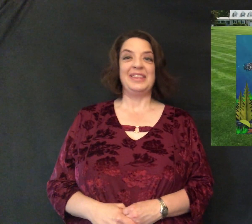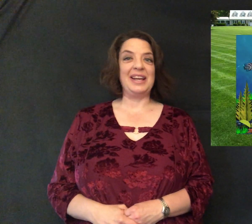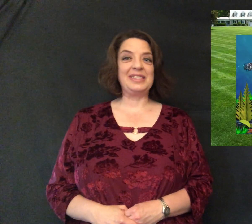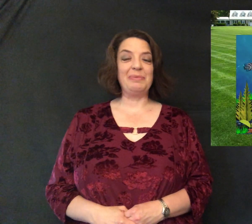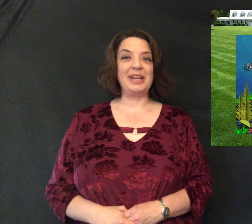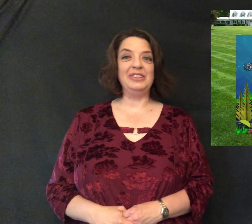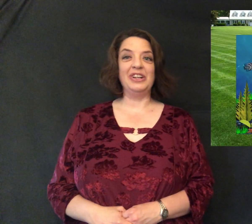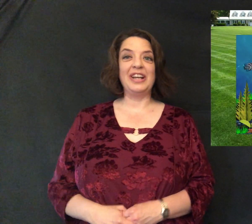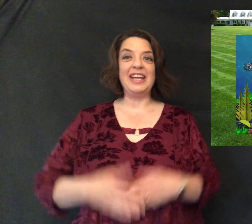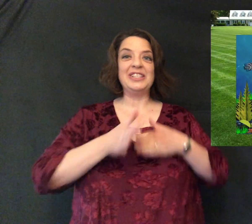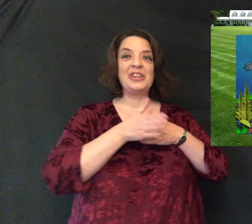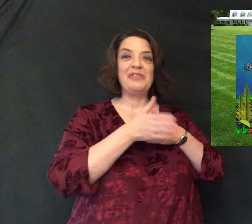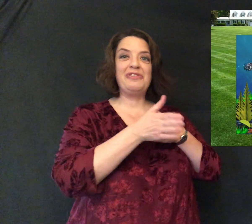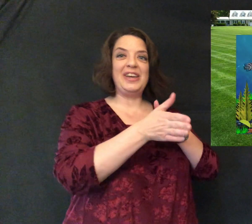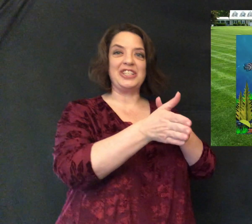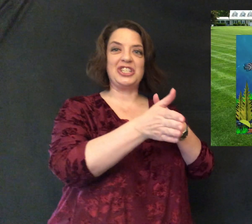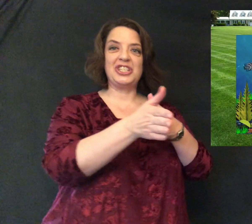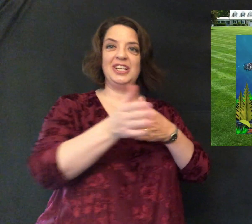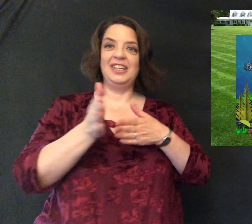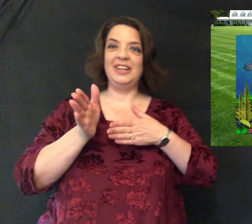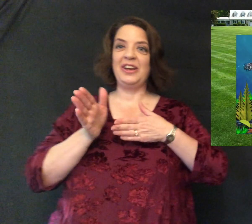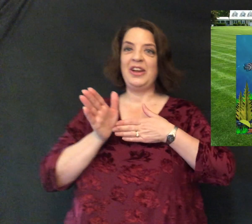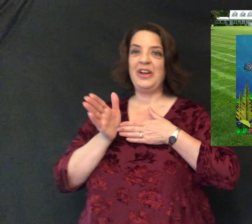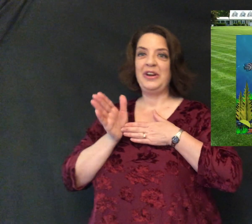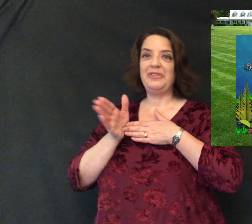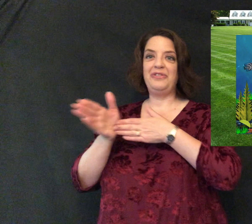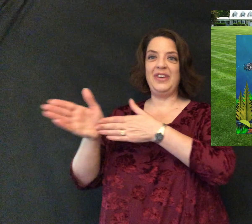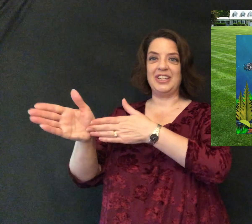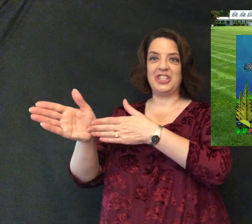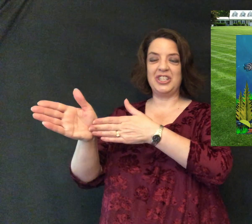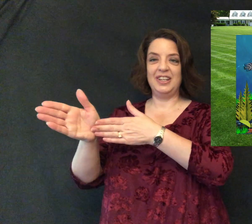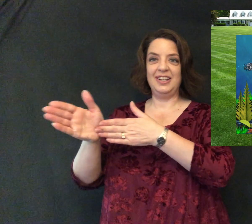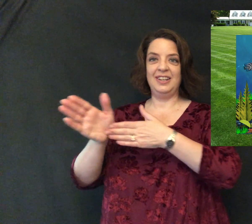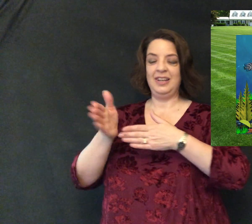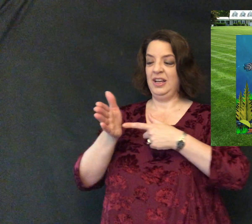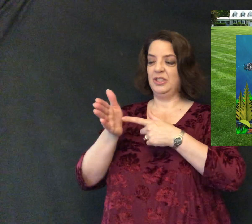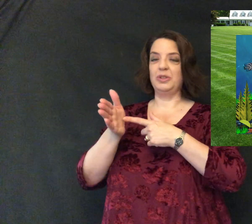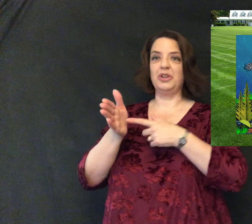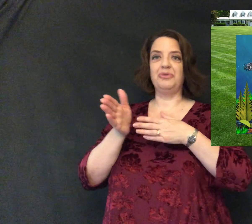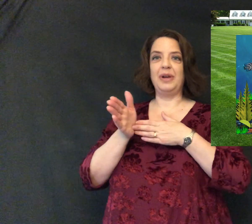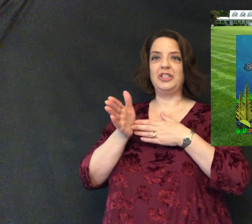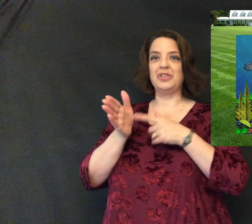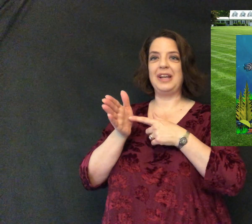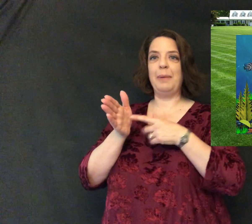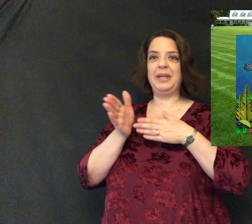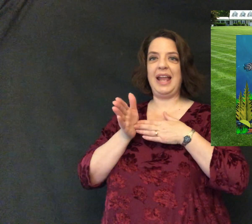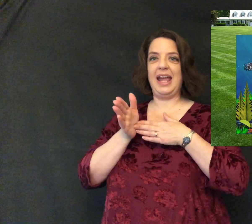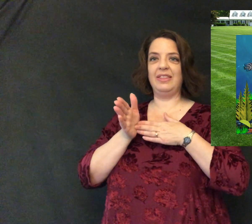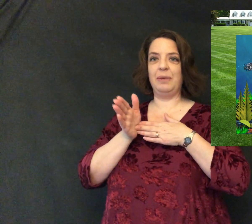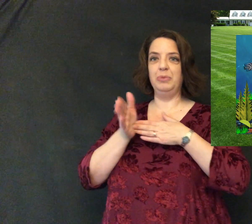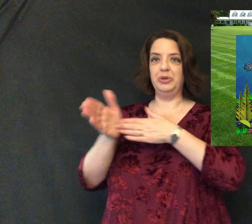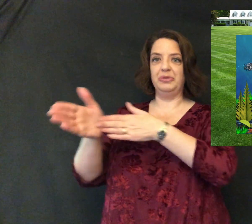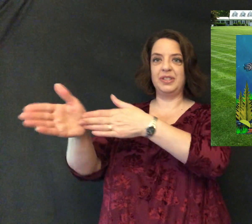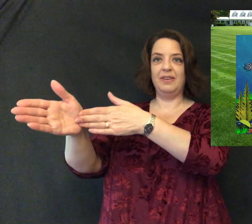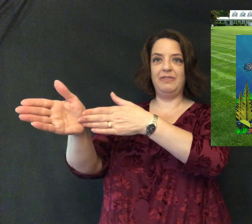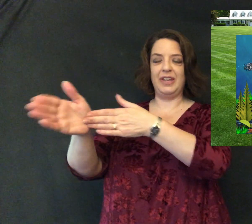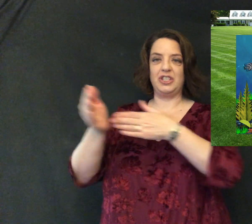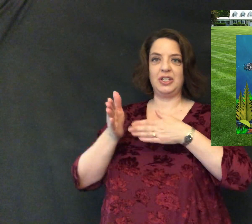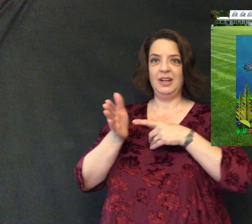next one we're going to learn is fish. Fish. So it's your dominant hand that moves, fish.